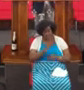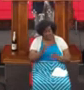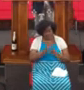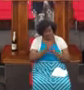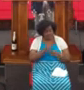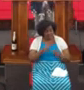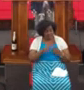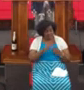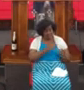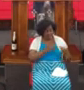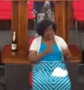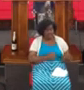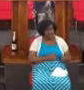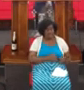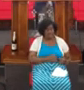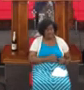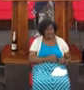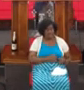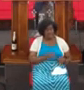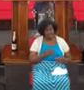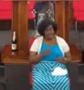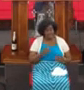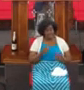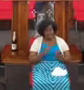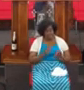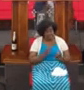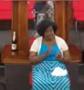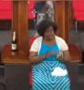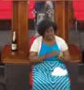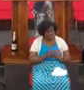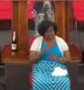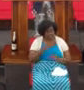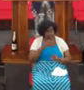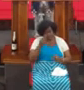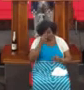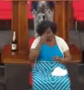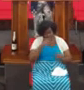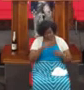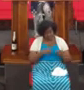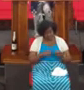hearts. The point that Jesus was concerned about, all not